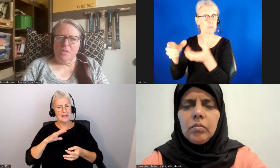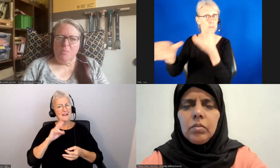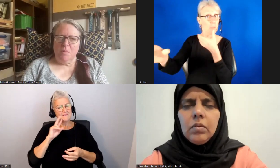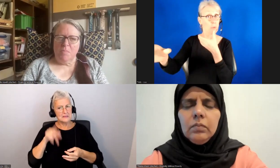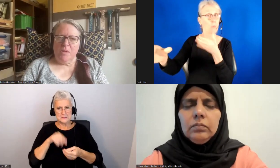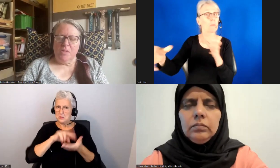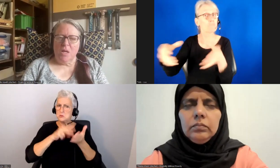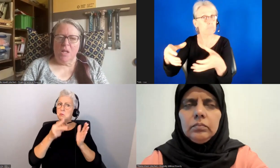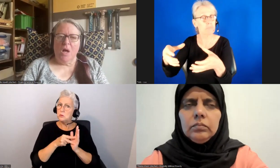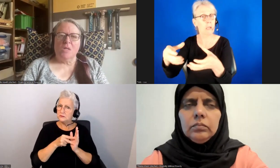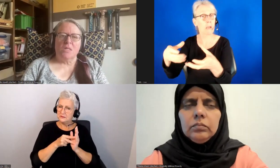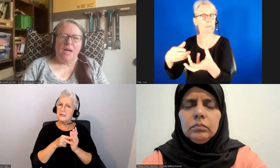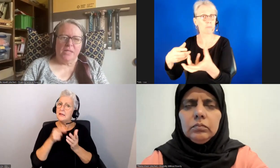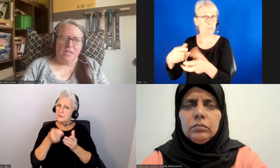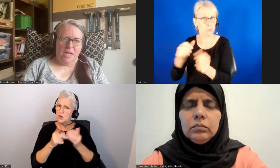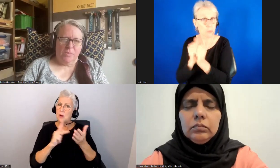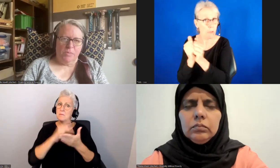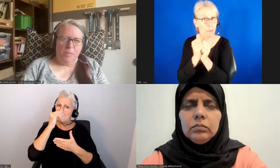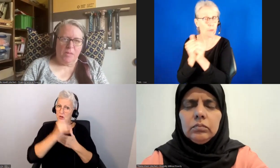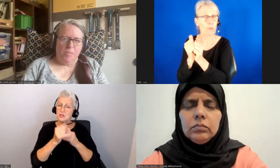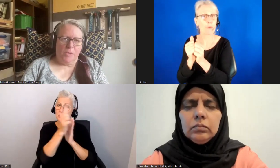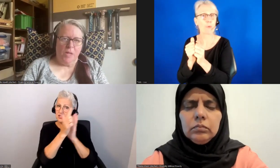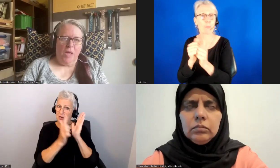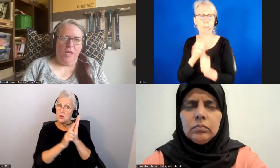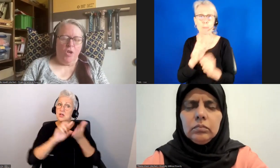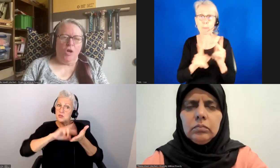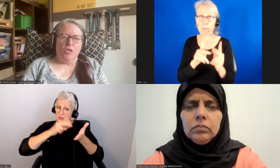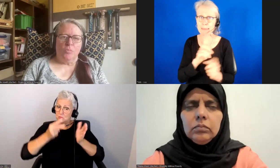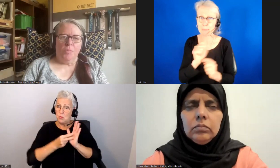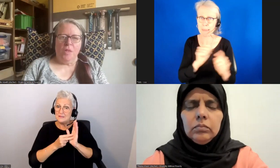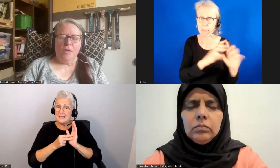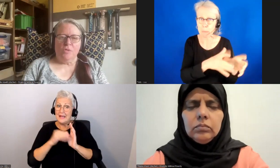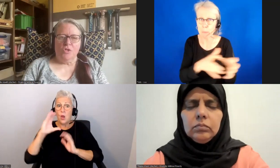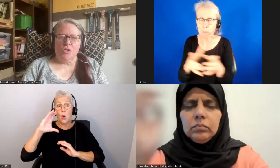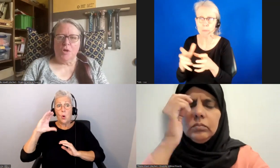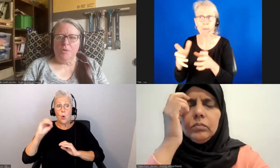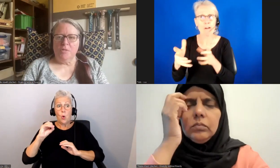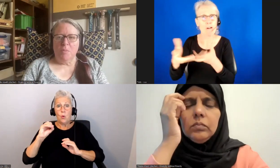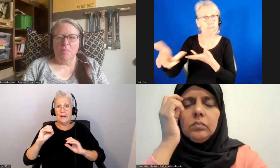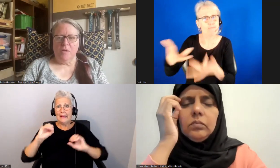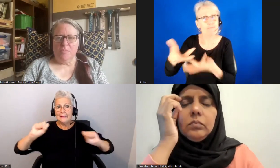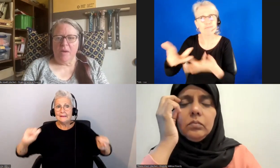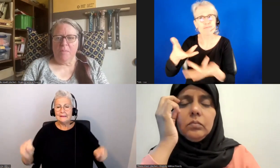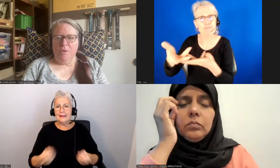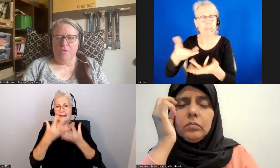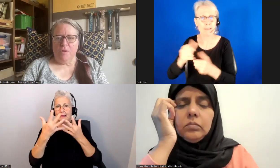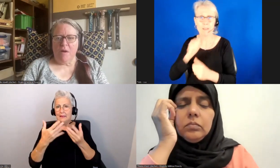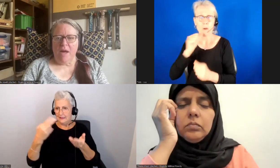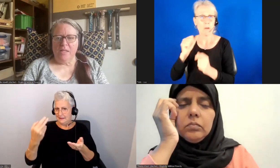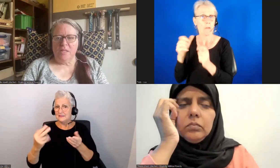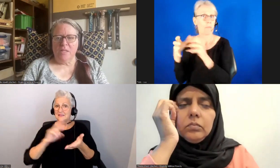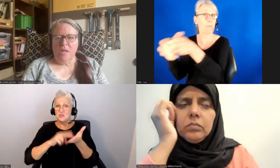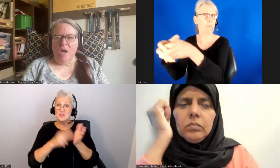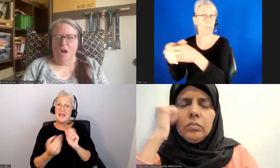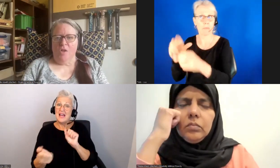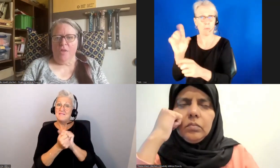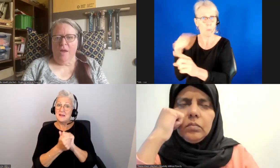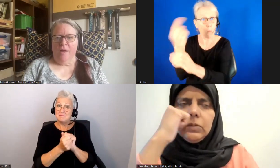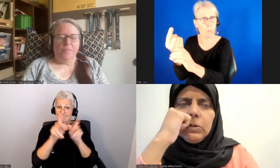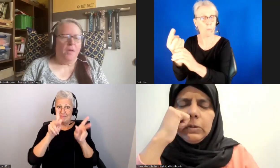that was going to be built alongside disabled people, not something that was just going to be built by